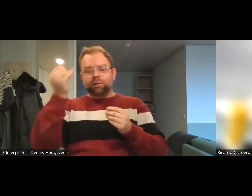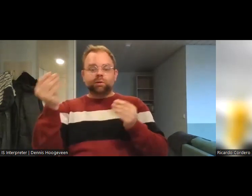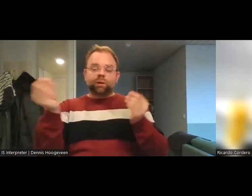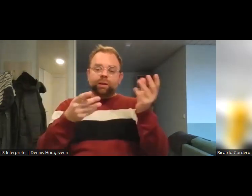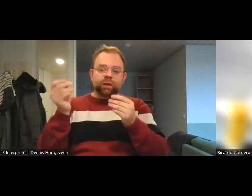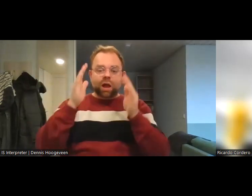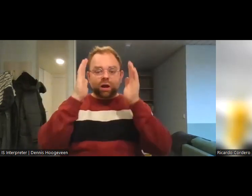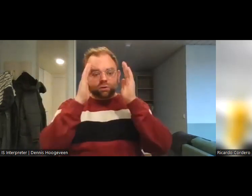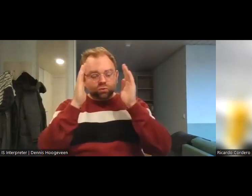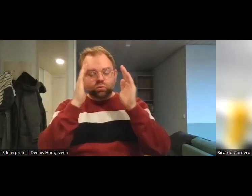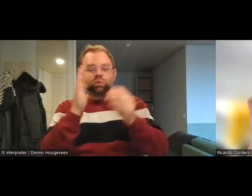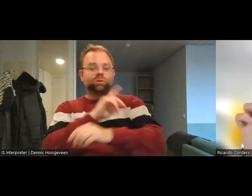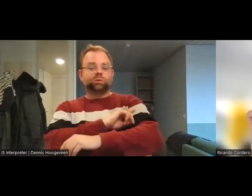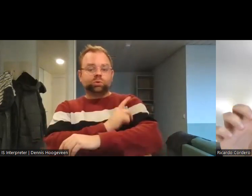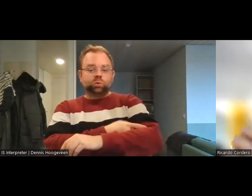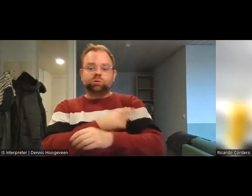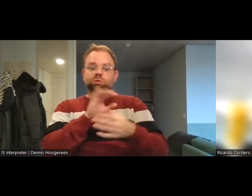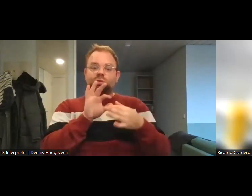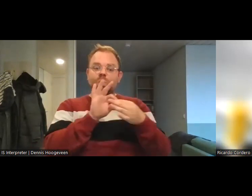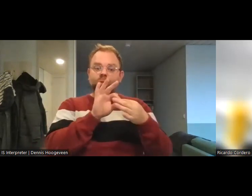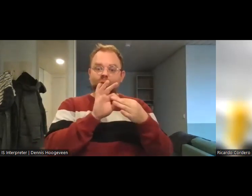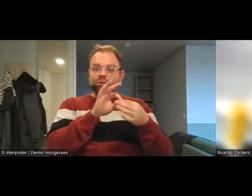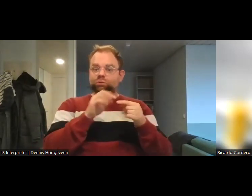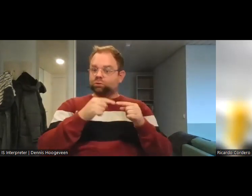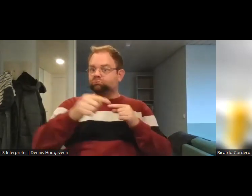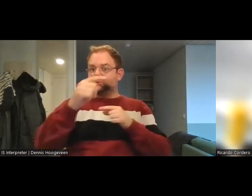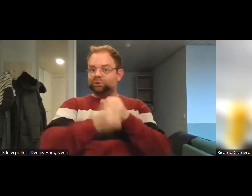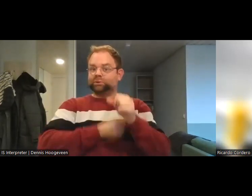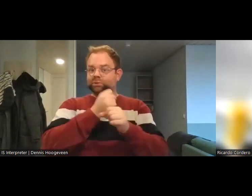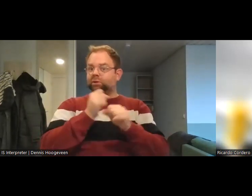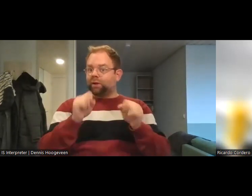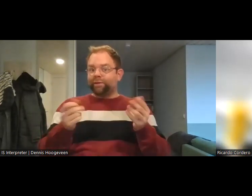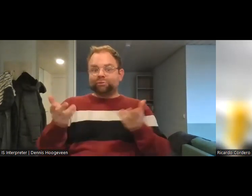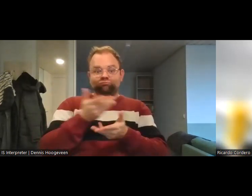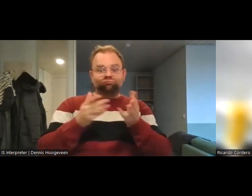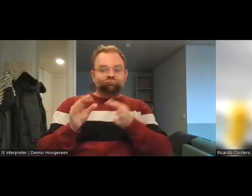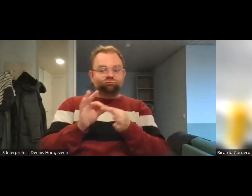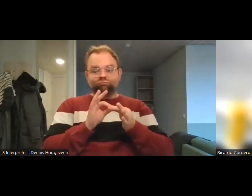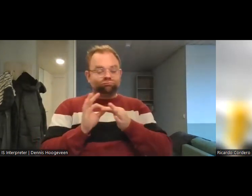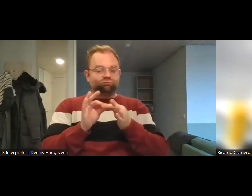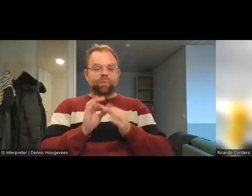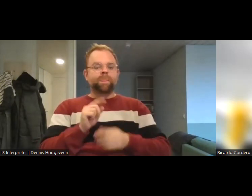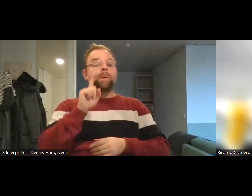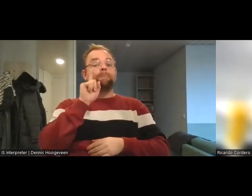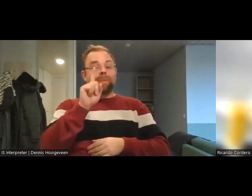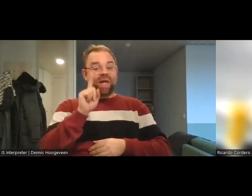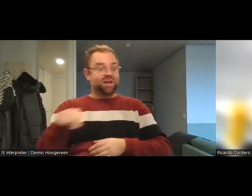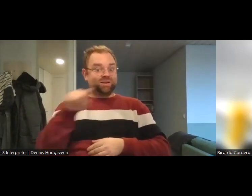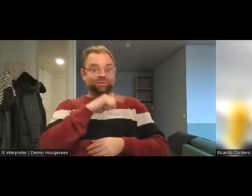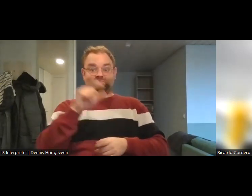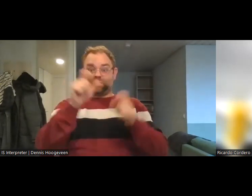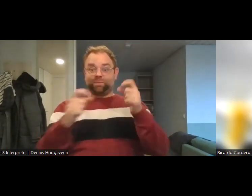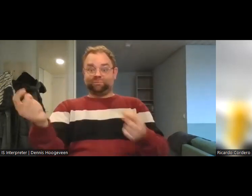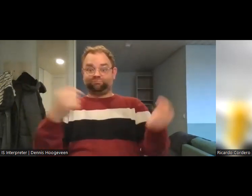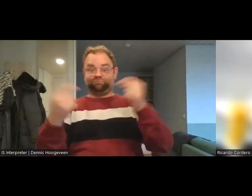this registration, there was a little option to share three priorities for the coming year. And this